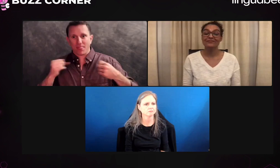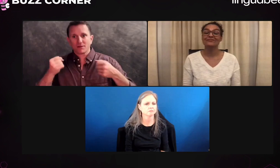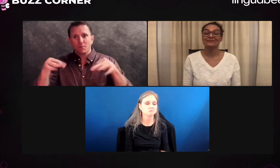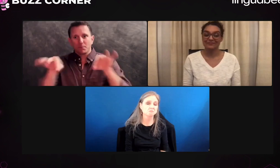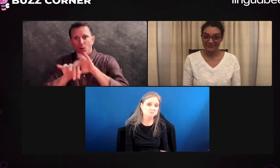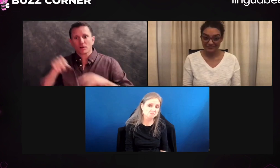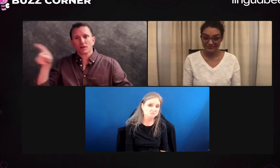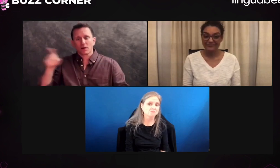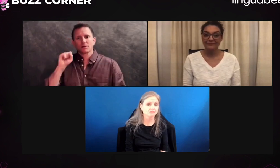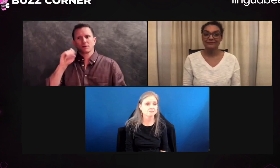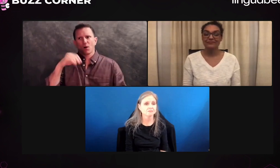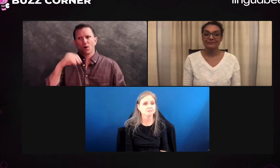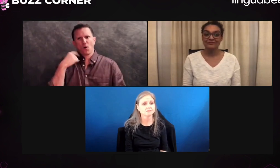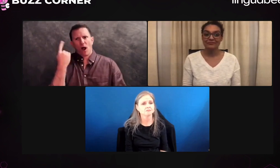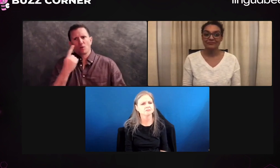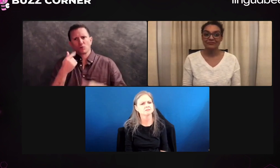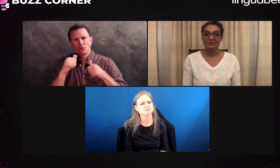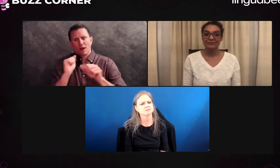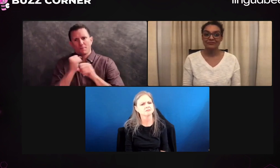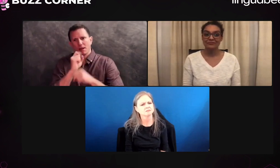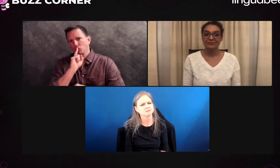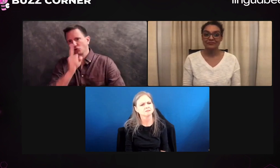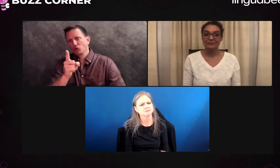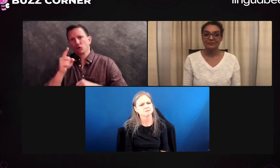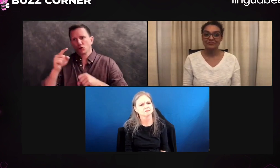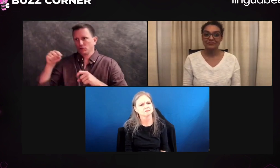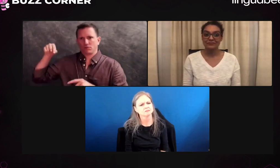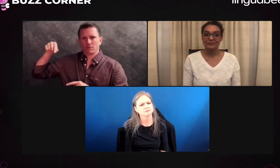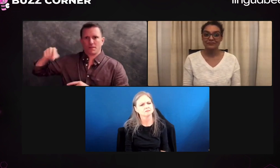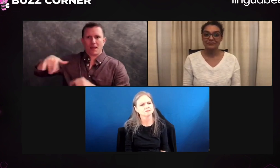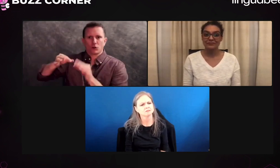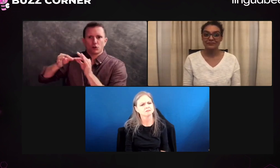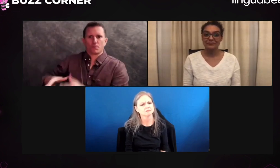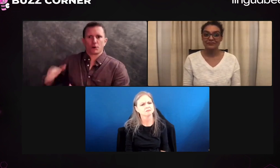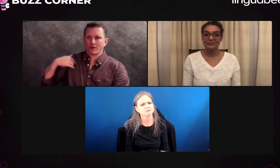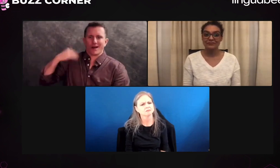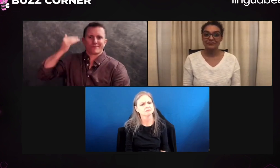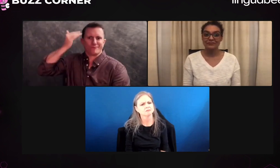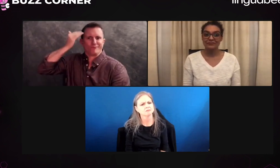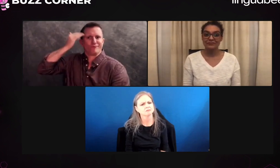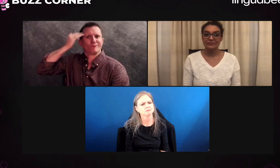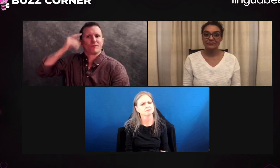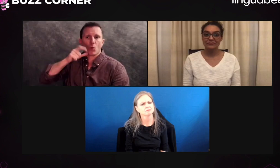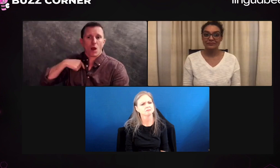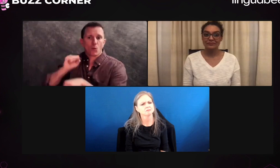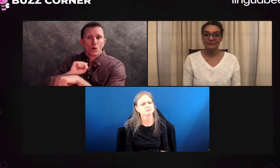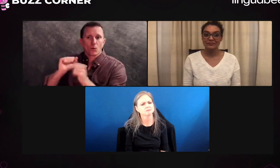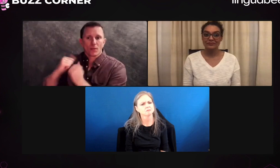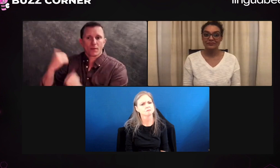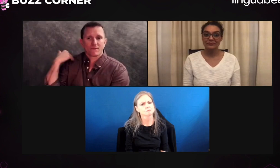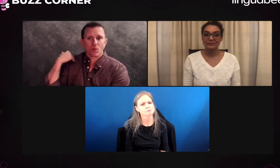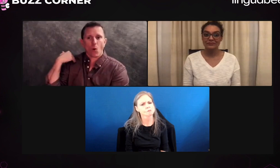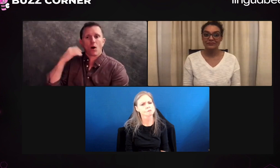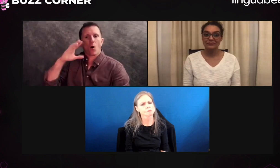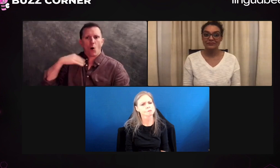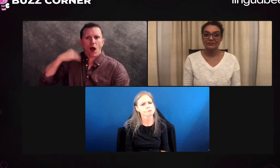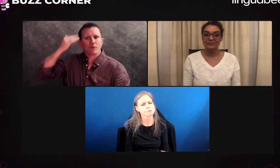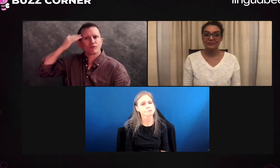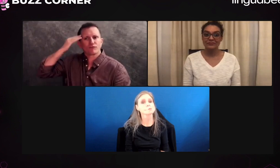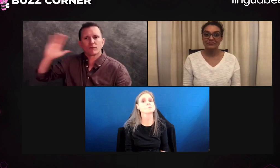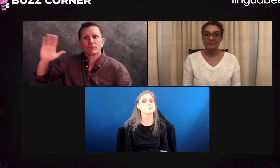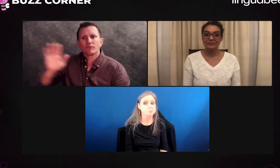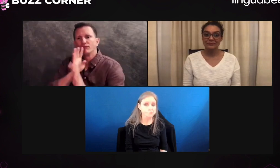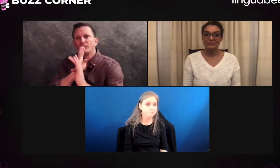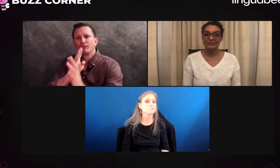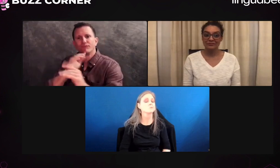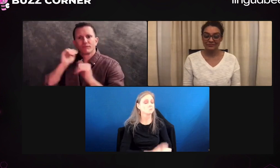me in English correctly, because this is my health on the line, right? That's a critical thing to communicate. So we really have to make sure that we're aware